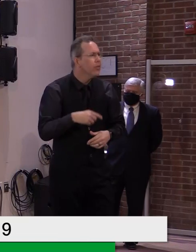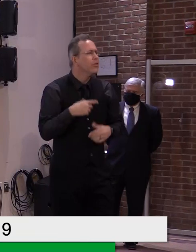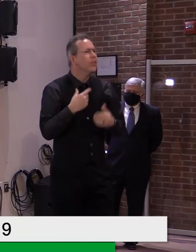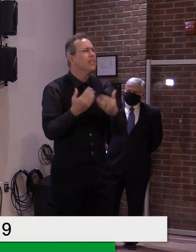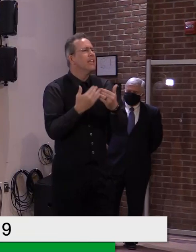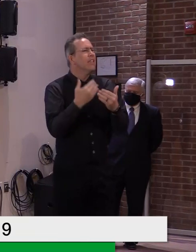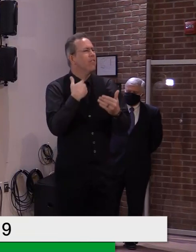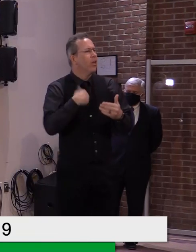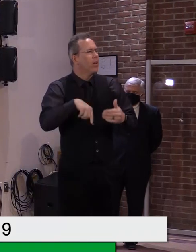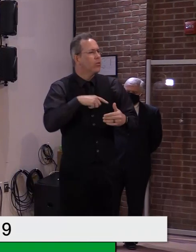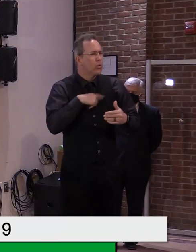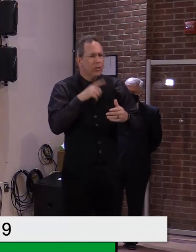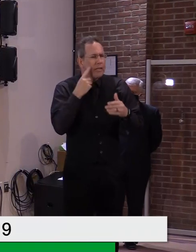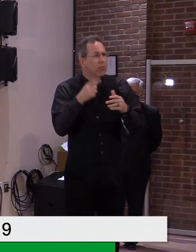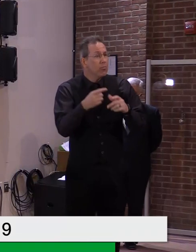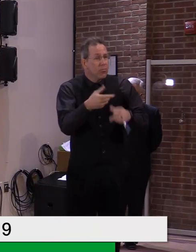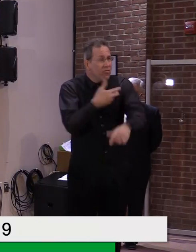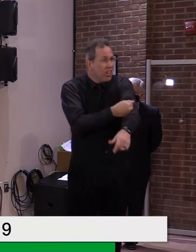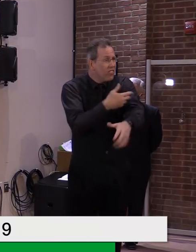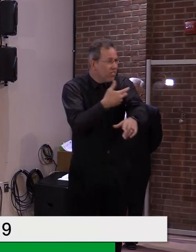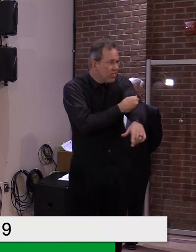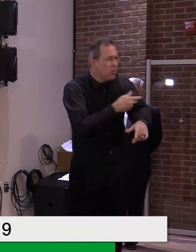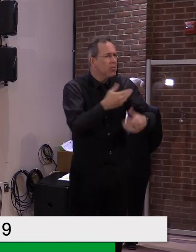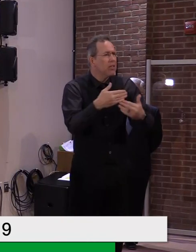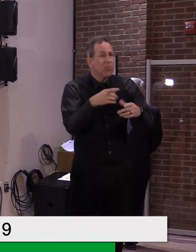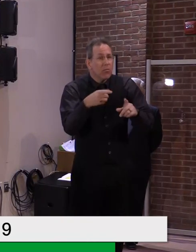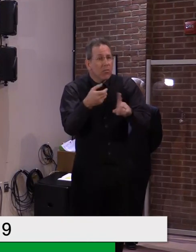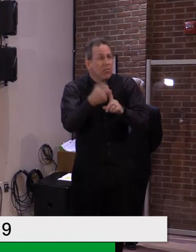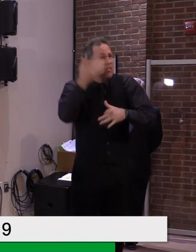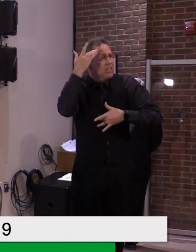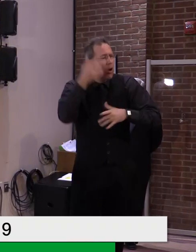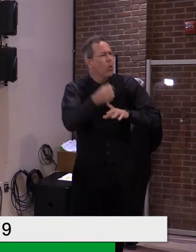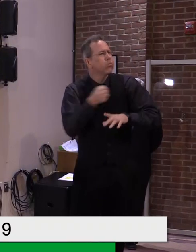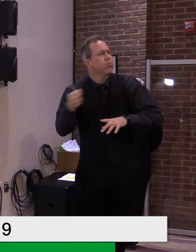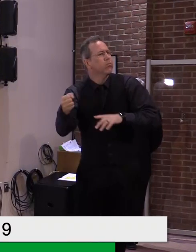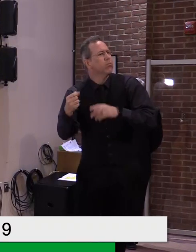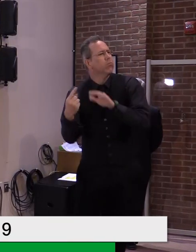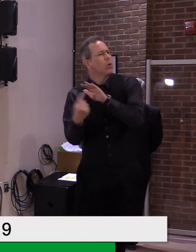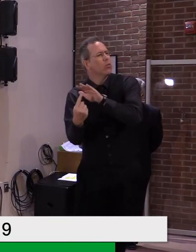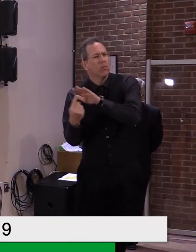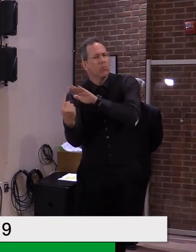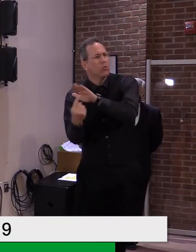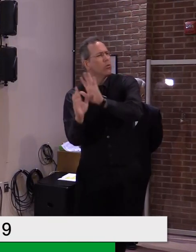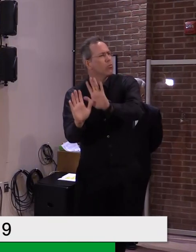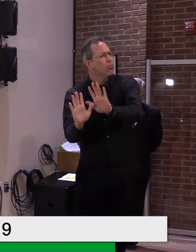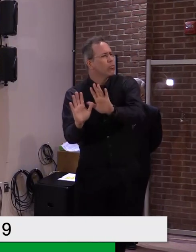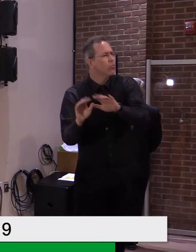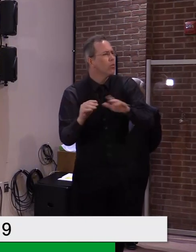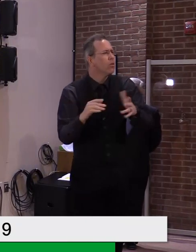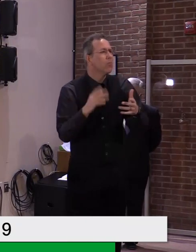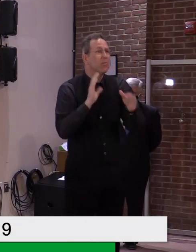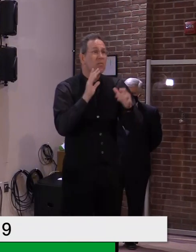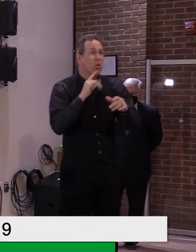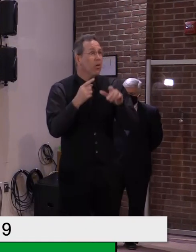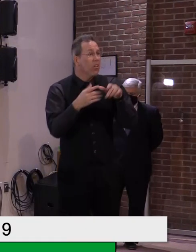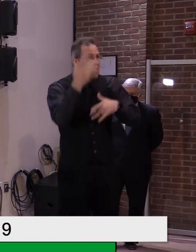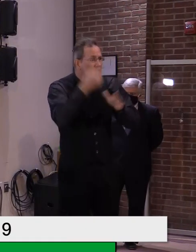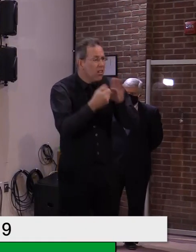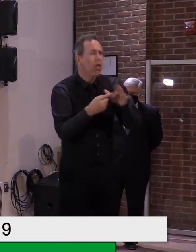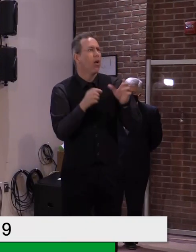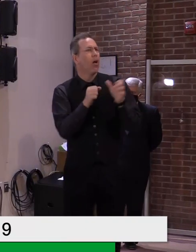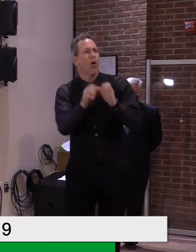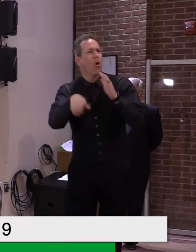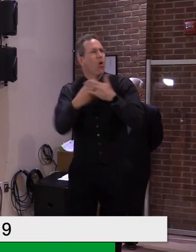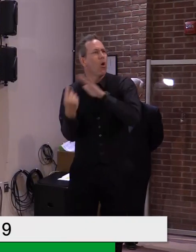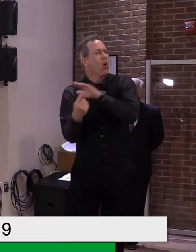not necessarily have the impact be on every person in that facility, or even on some of the privileges that some of those